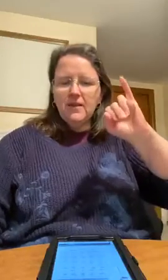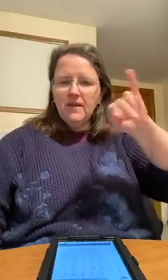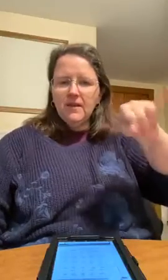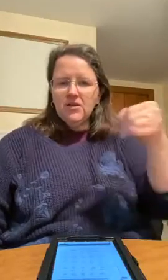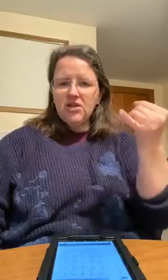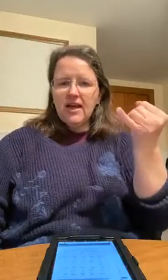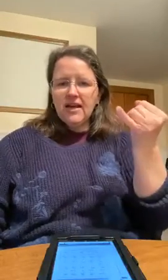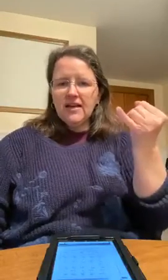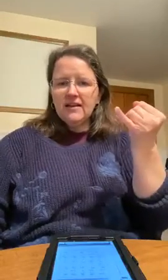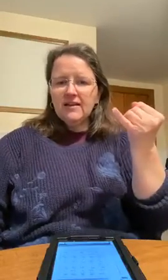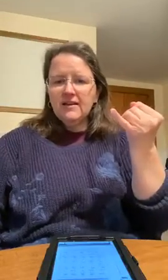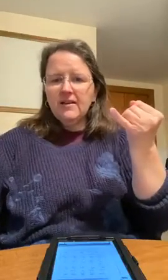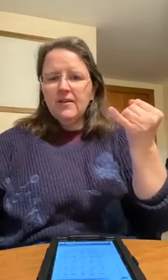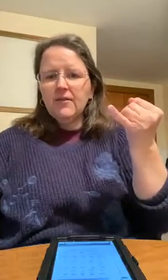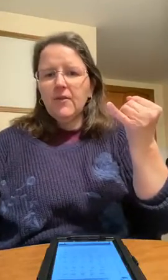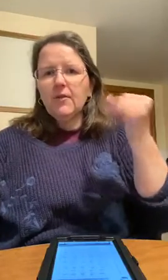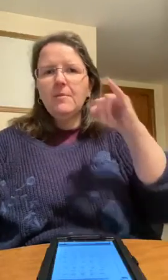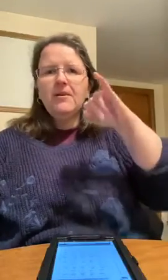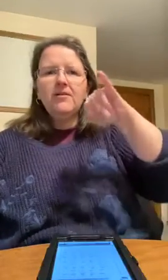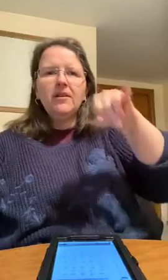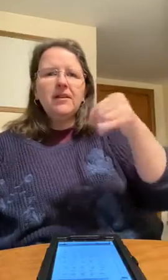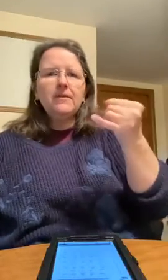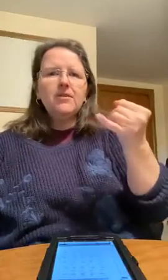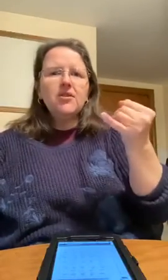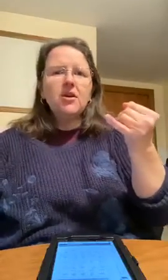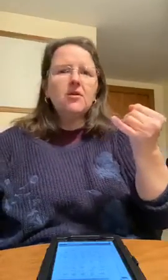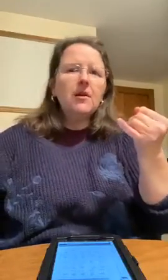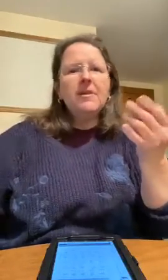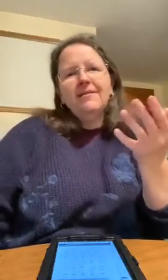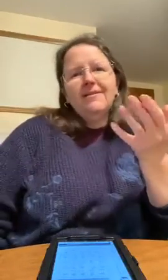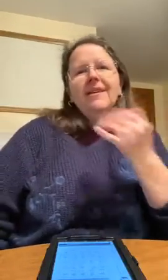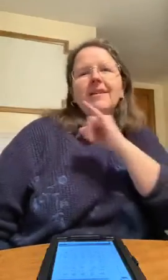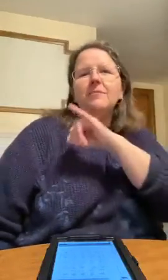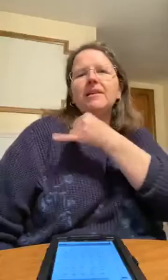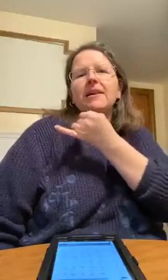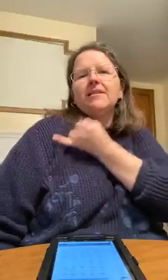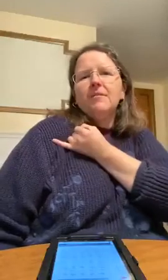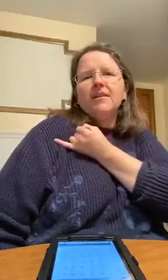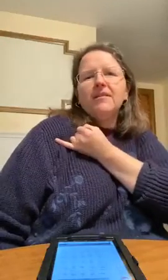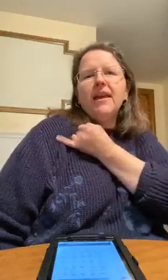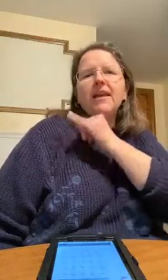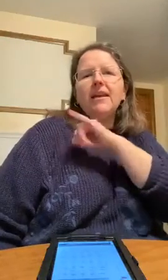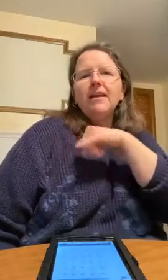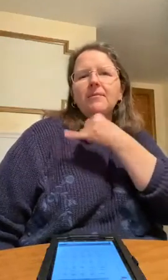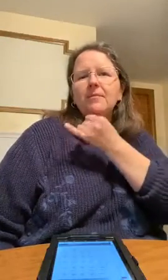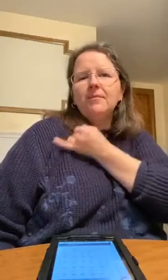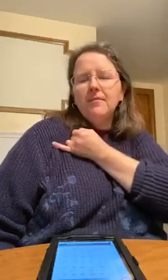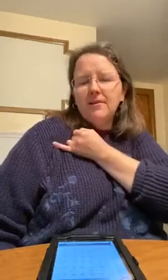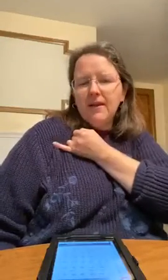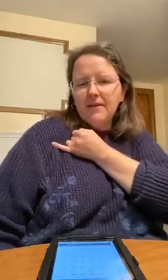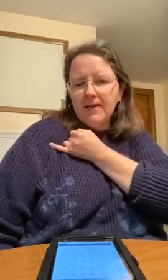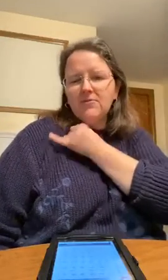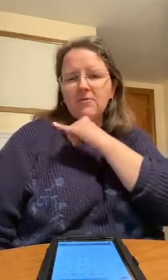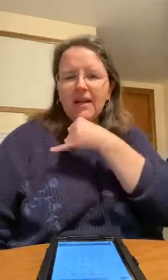The J. So you can even show. It can be like somebody's name, like that's their name